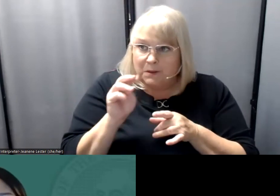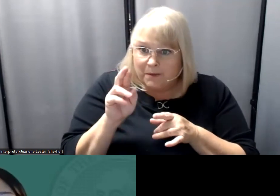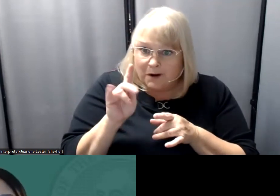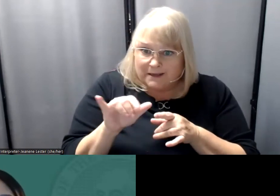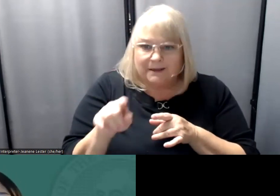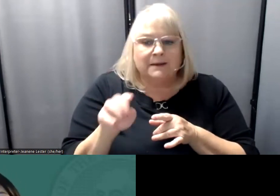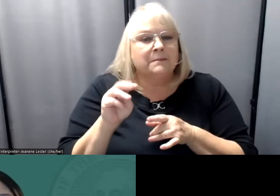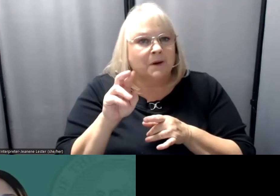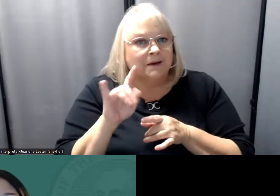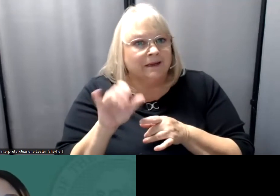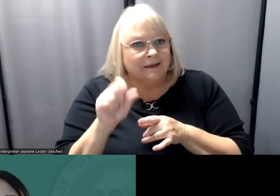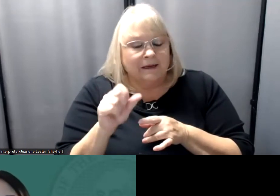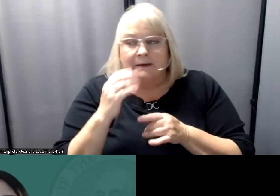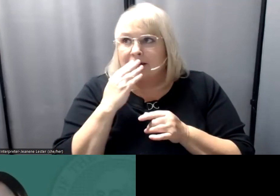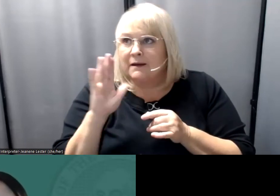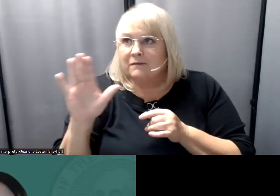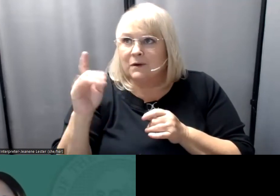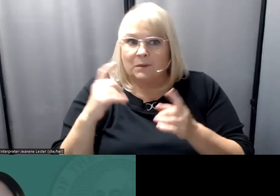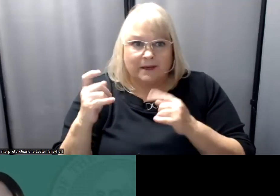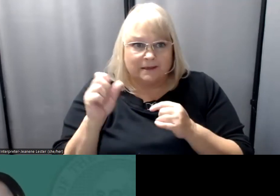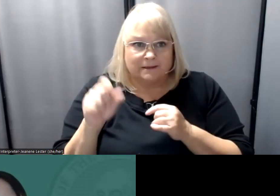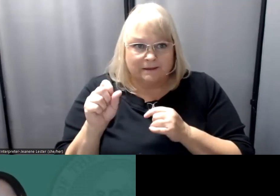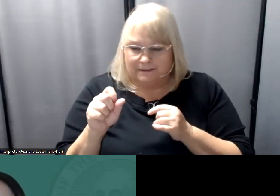thanks. And thanks everybody for your questions.